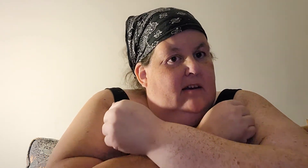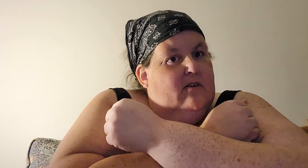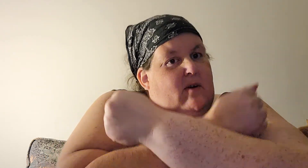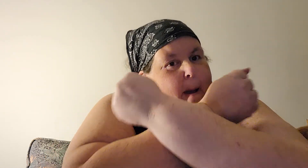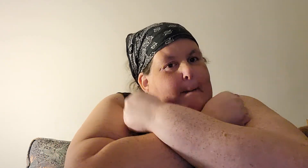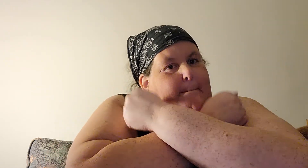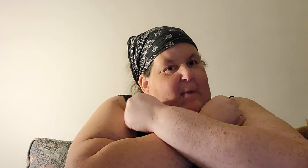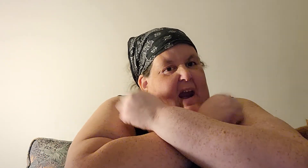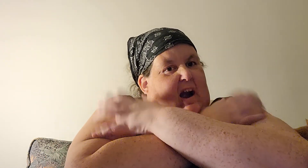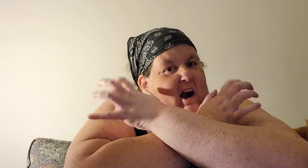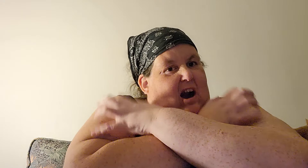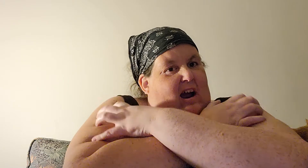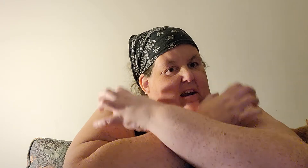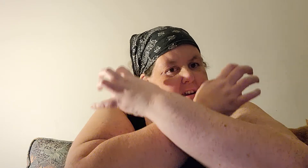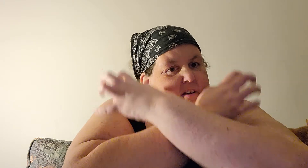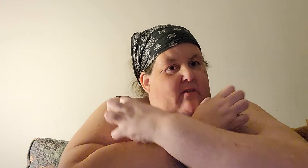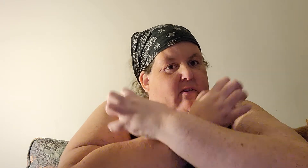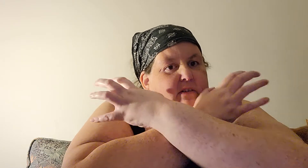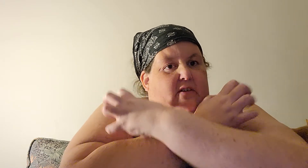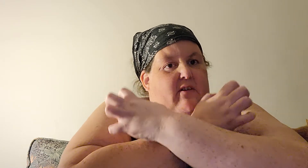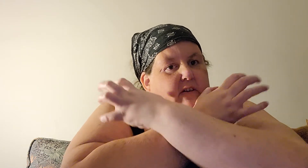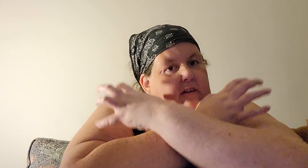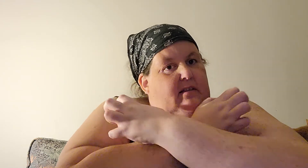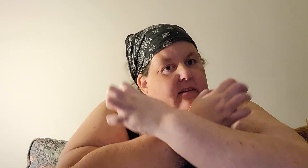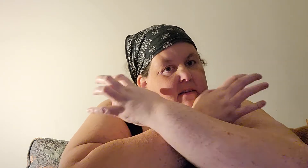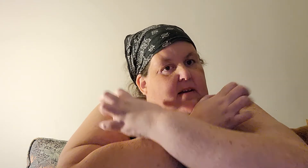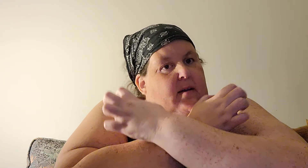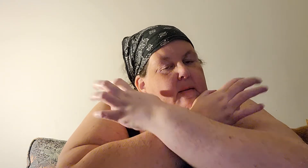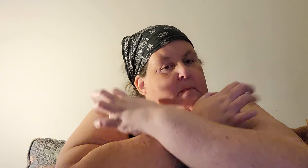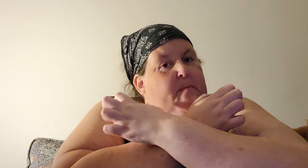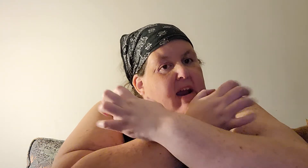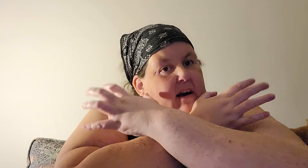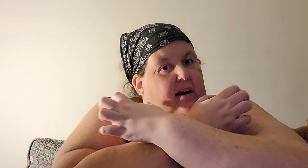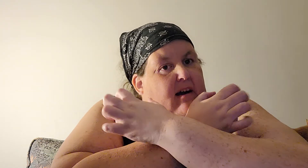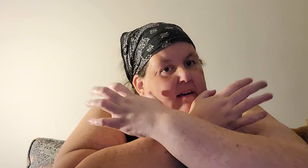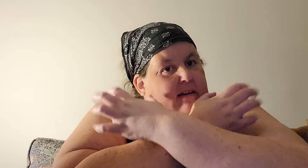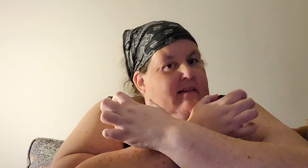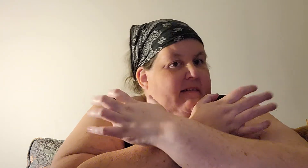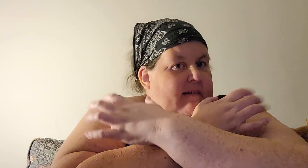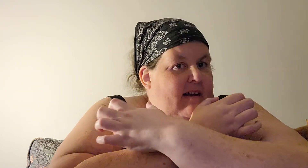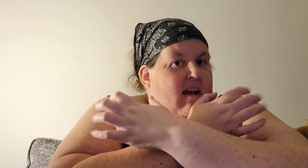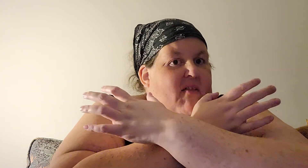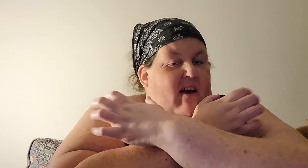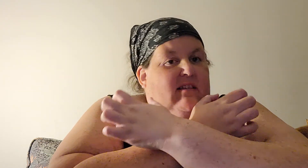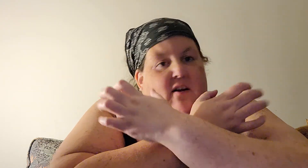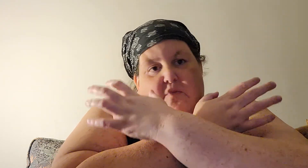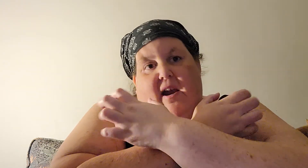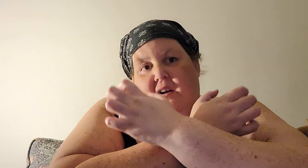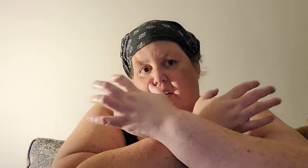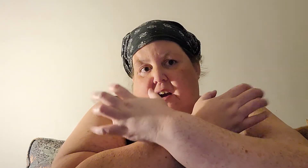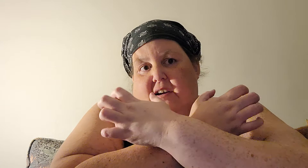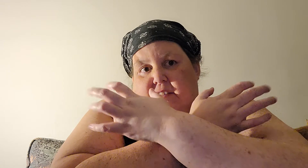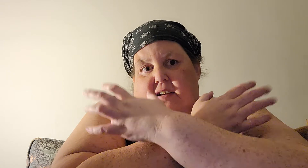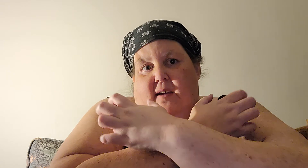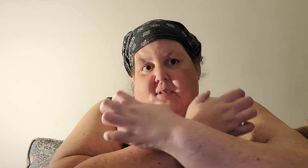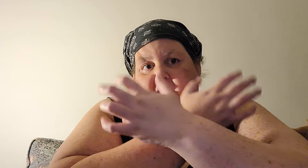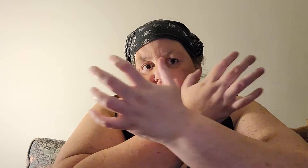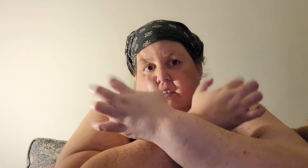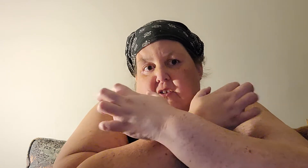know? Bear hug, you know? So you go like this. Bear hug. That's how bear got its name. It's because, you know, the